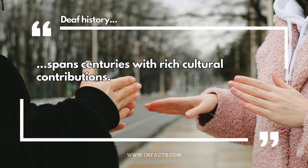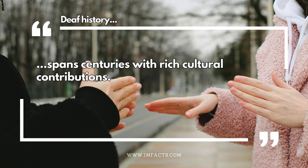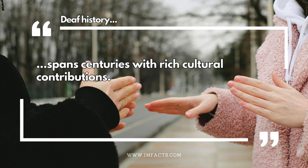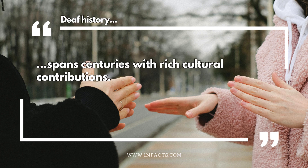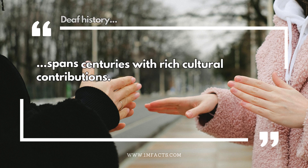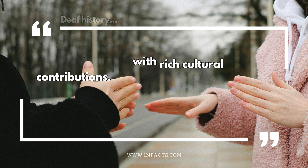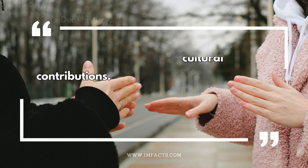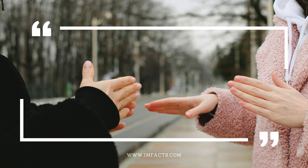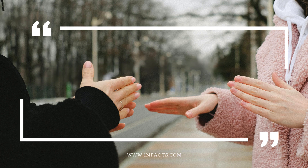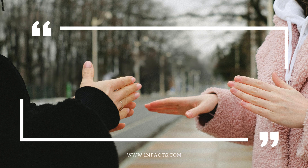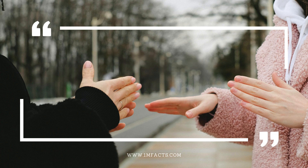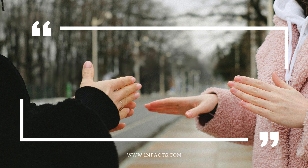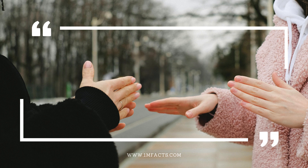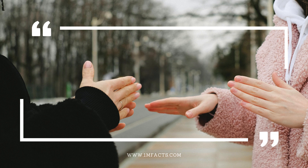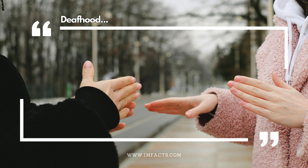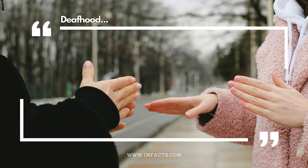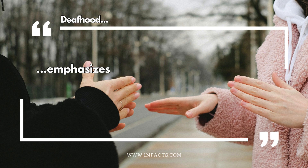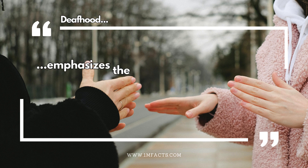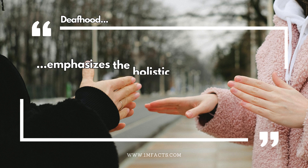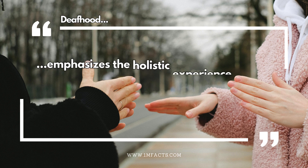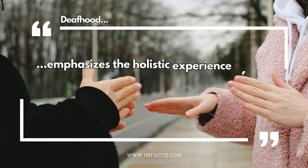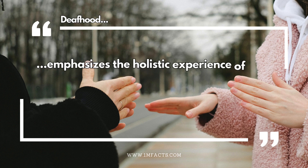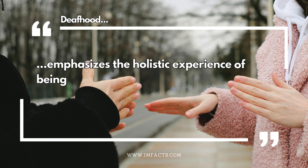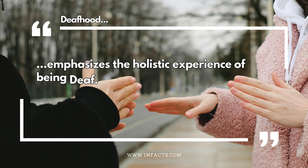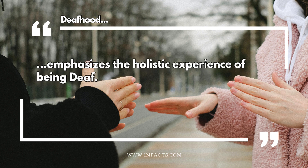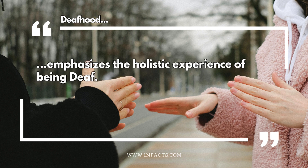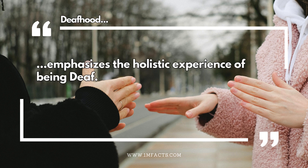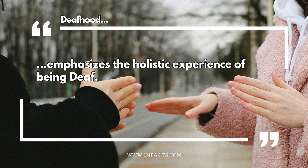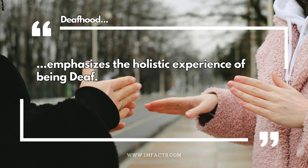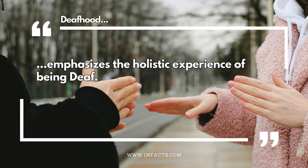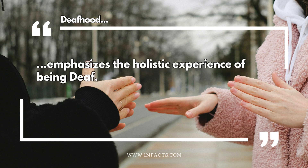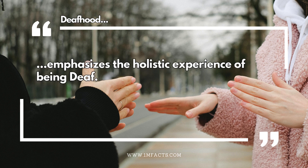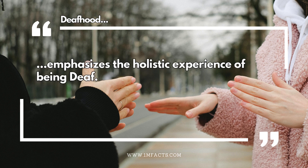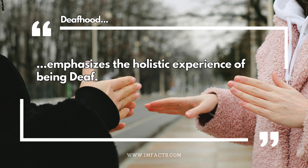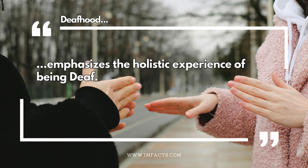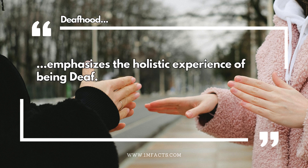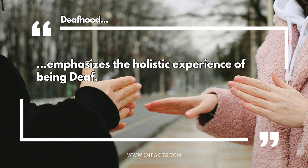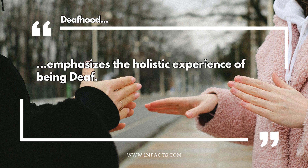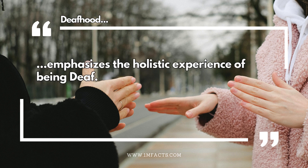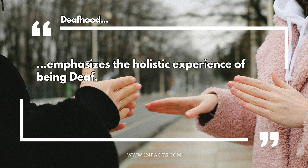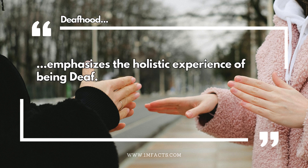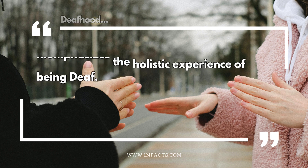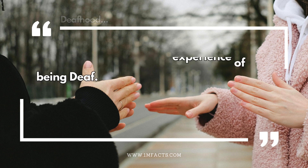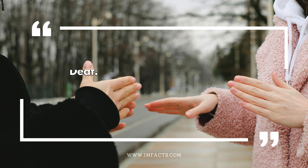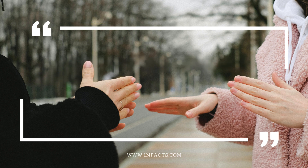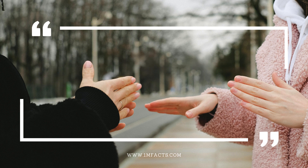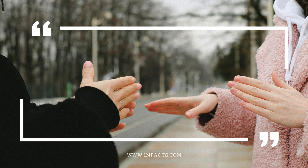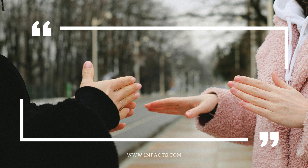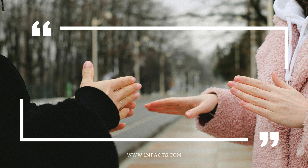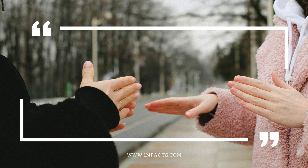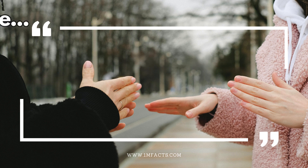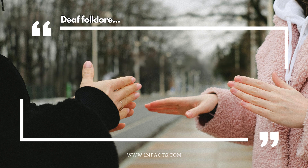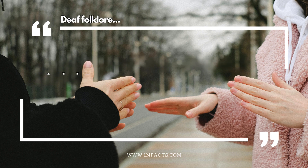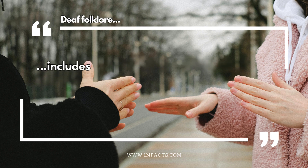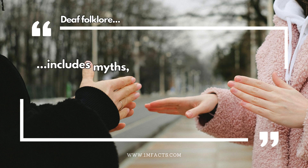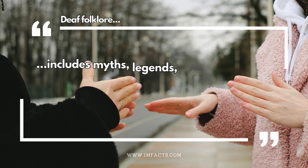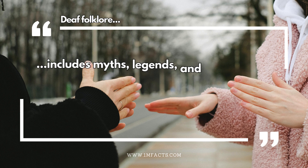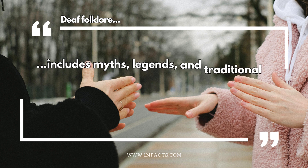contributions. Deafhood emphasizes the holistic experience of being deaf. Deaf folklore